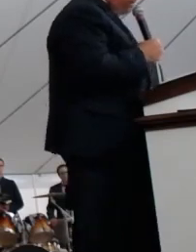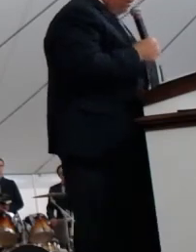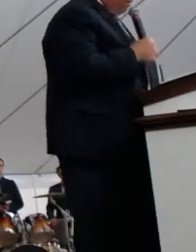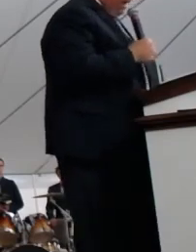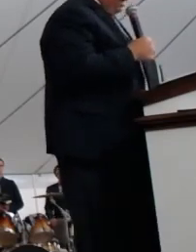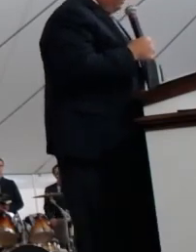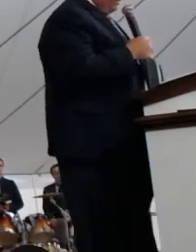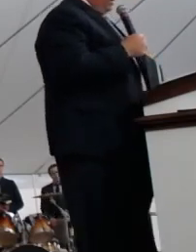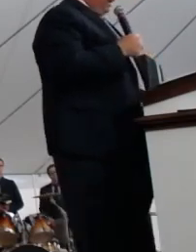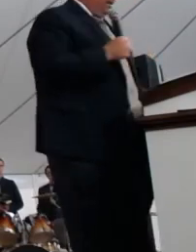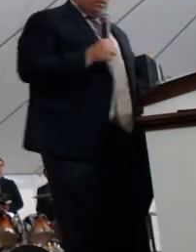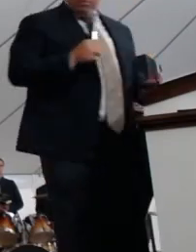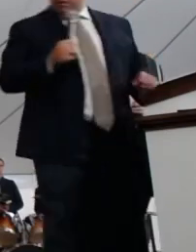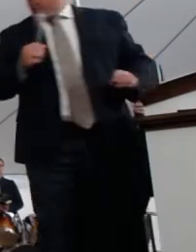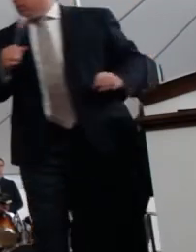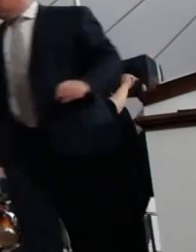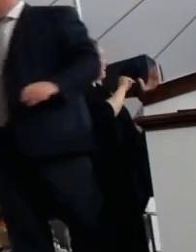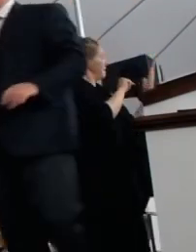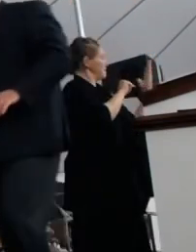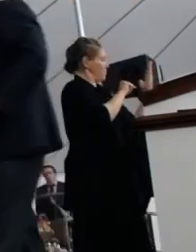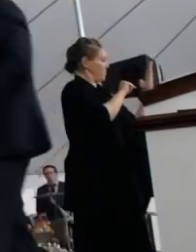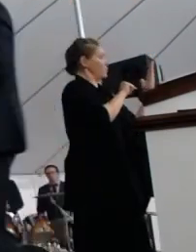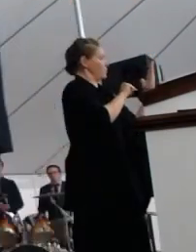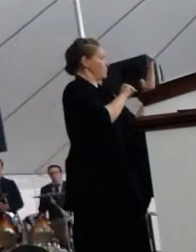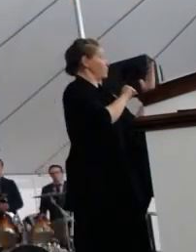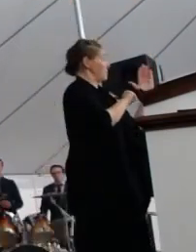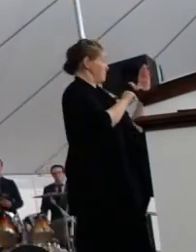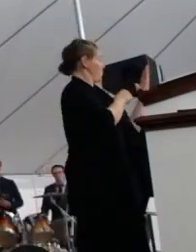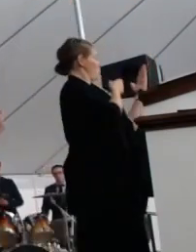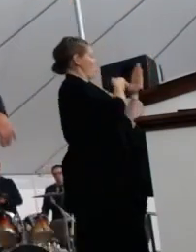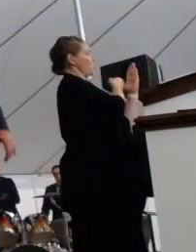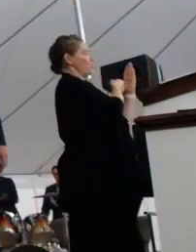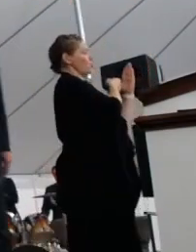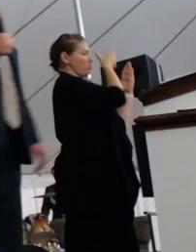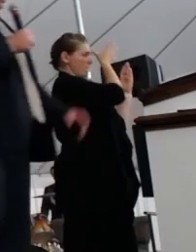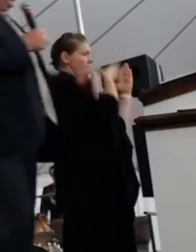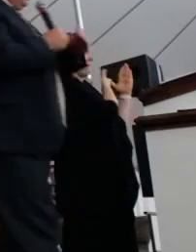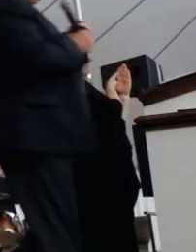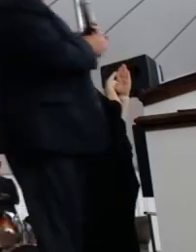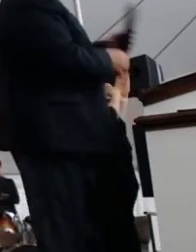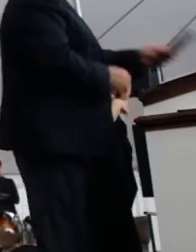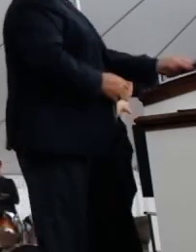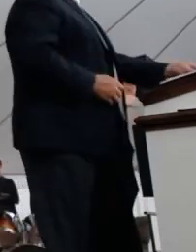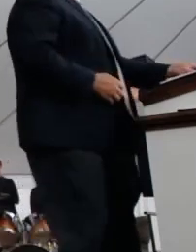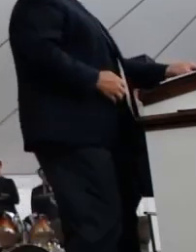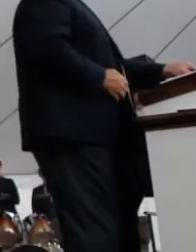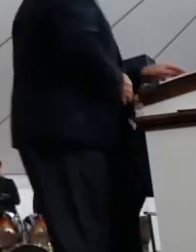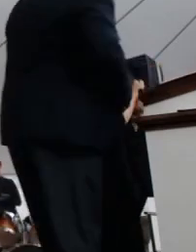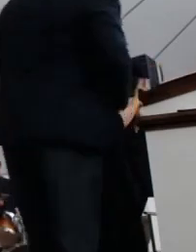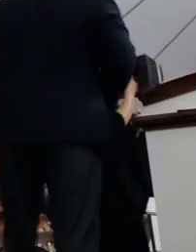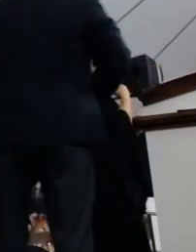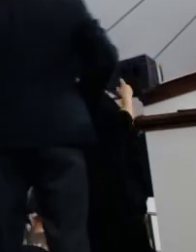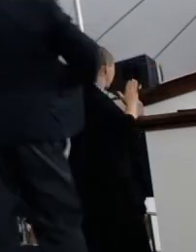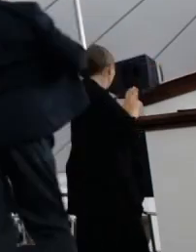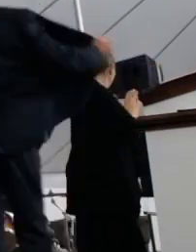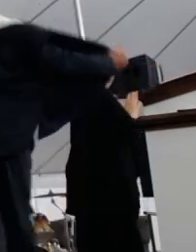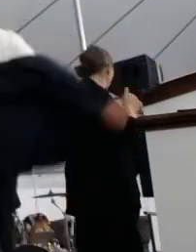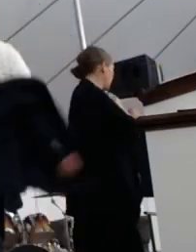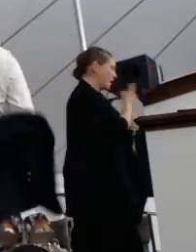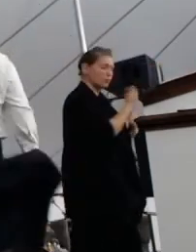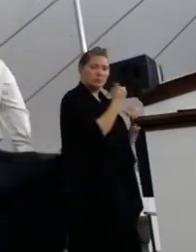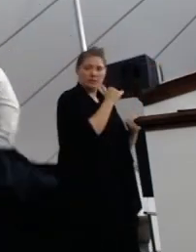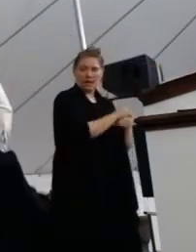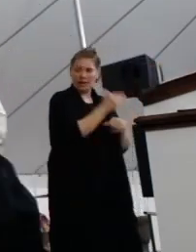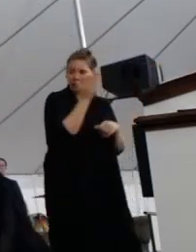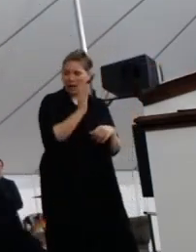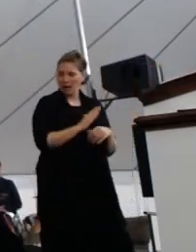mirror. Man in the mirror. Brother Greg, would you be so kind to pray for the word tonight? Amen. We love you tonight, God. We thank you